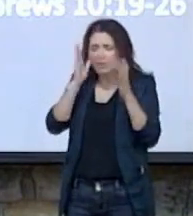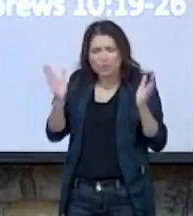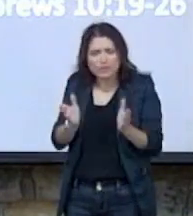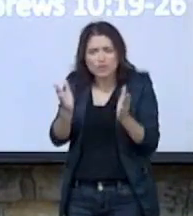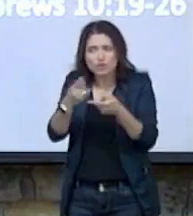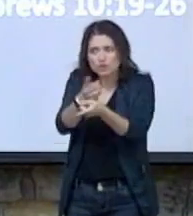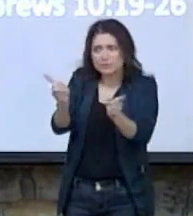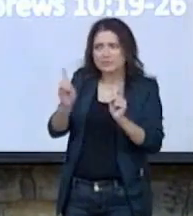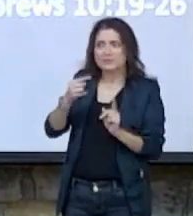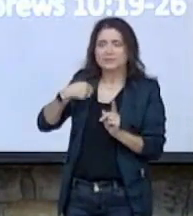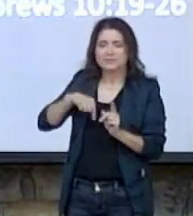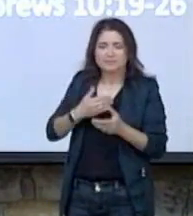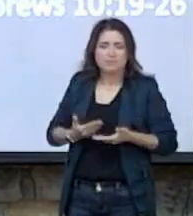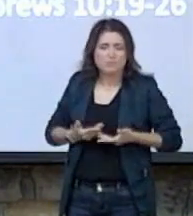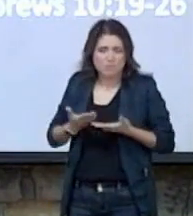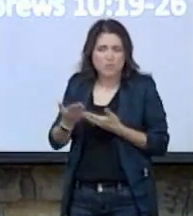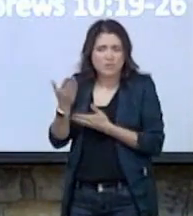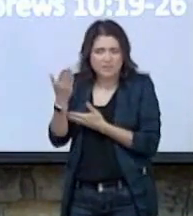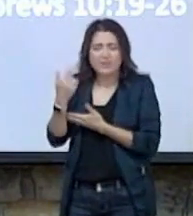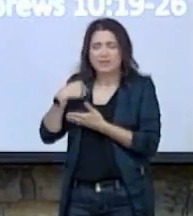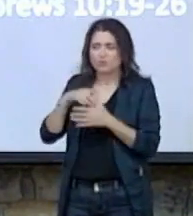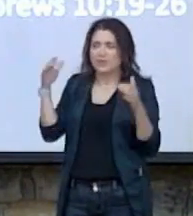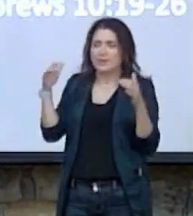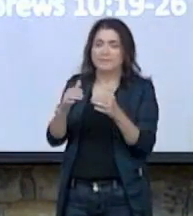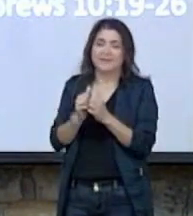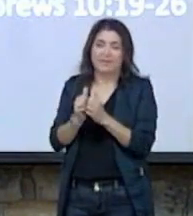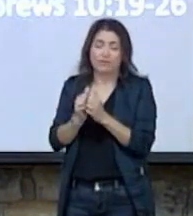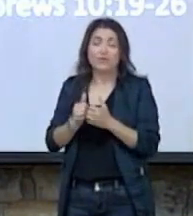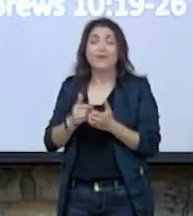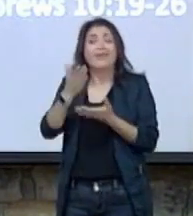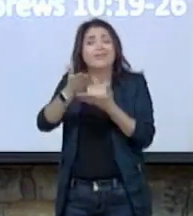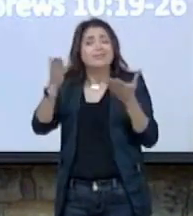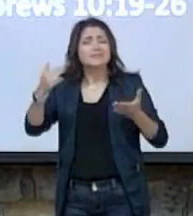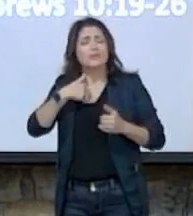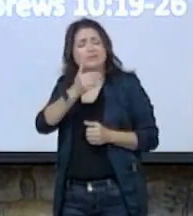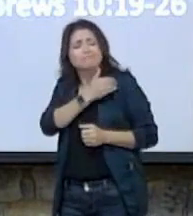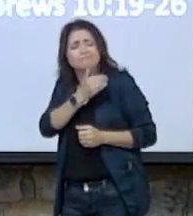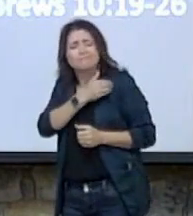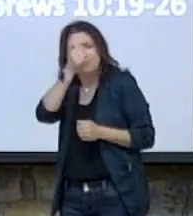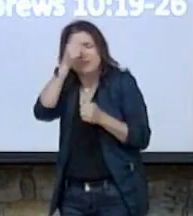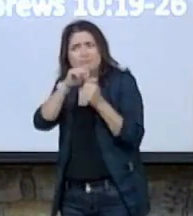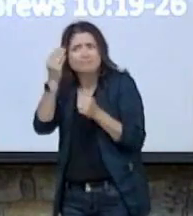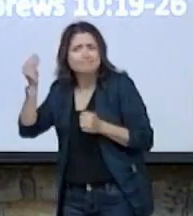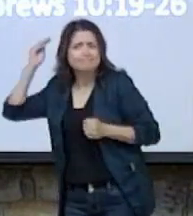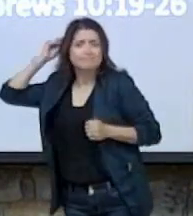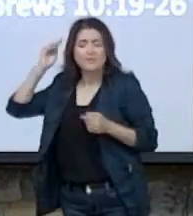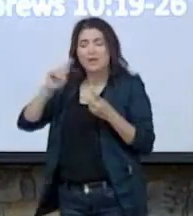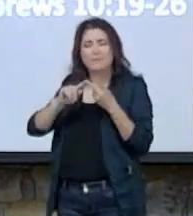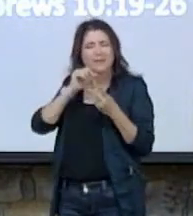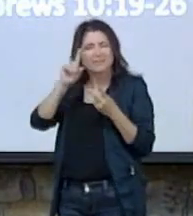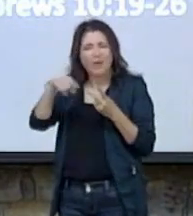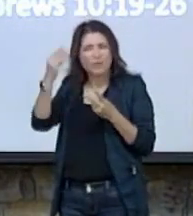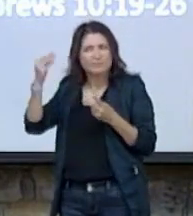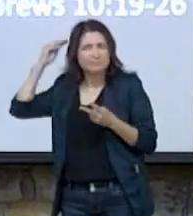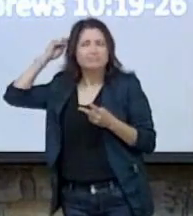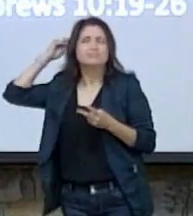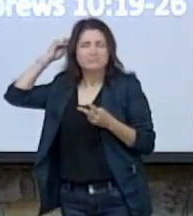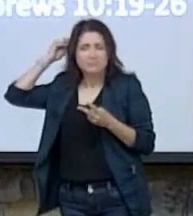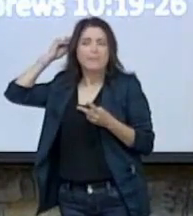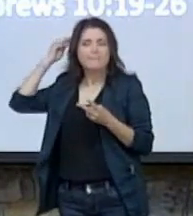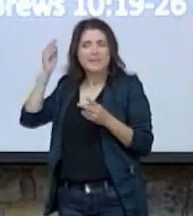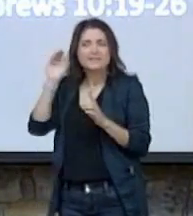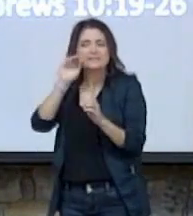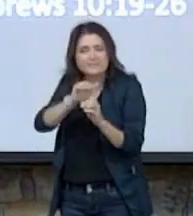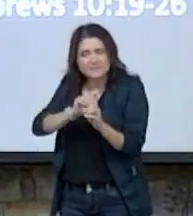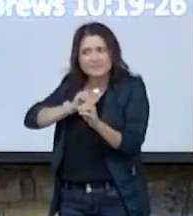us this morning as we come together. Things that we need to be reminded of, but not just to be reminded of, but to continue to